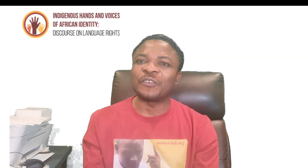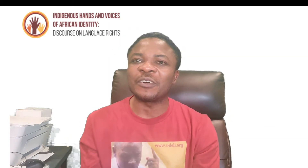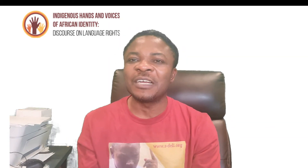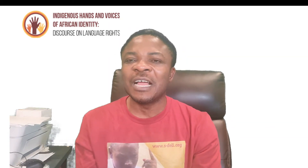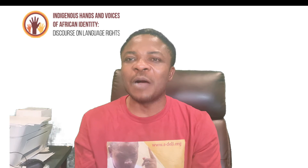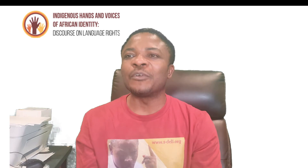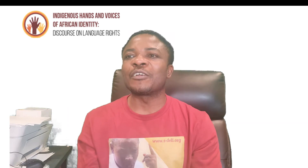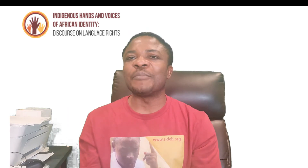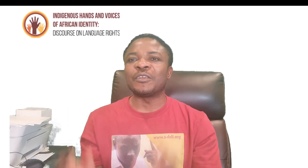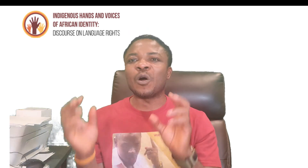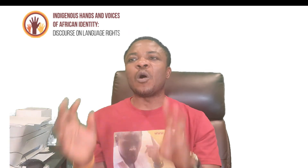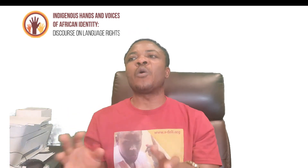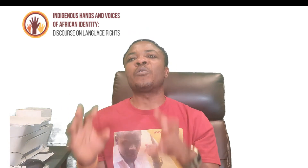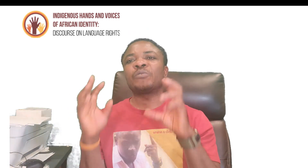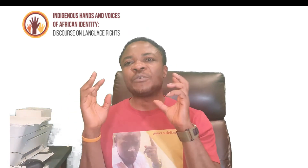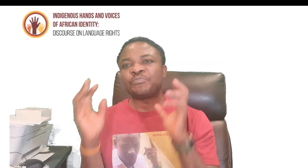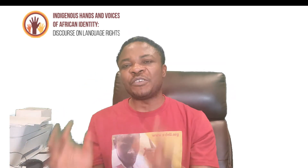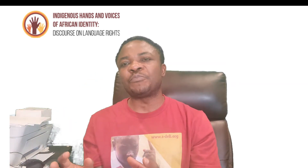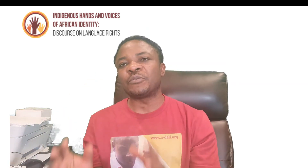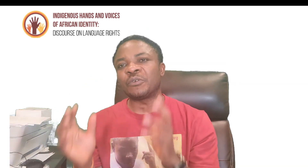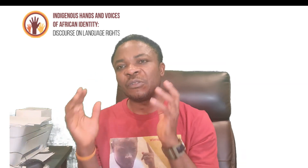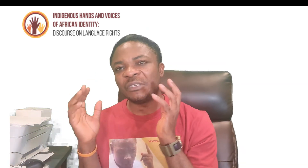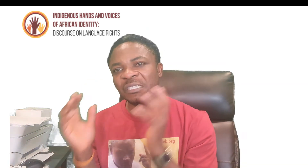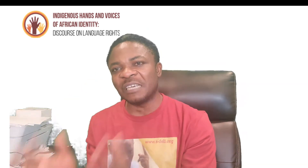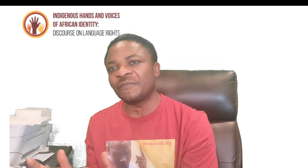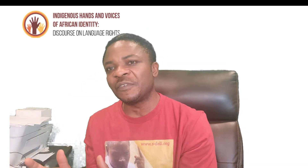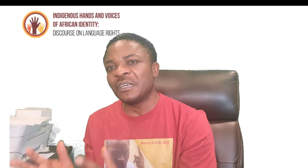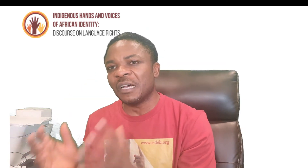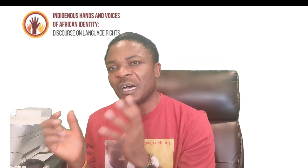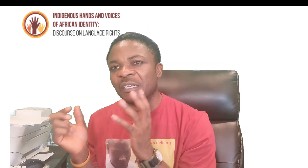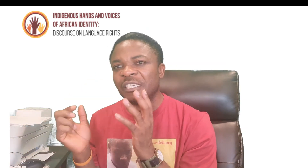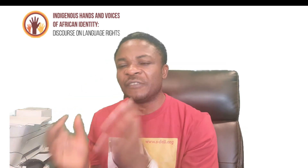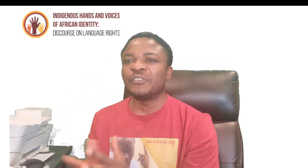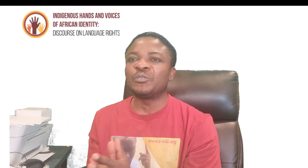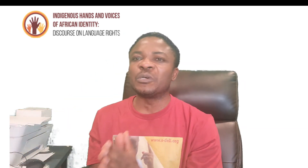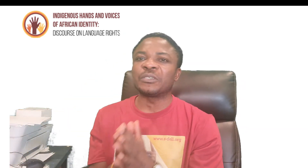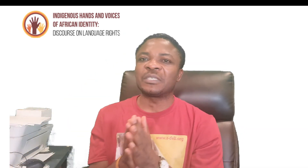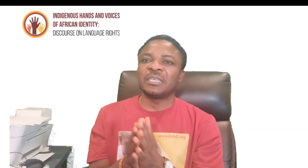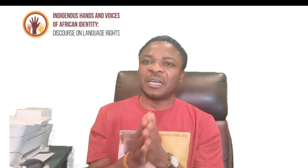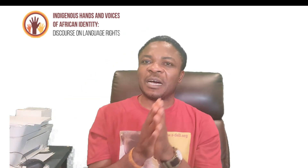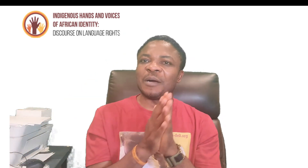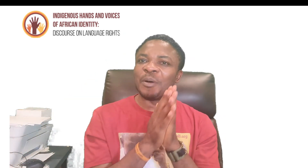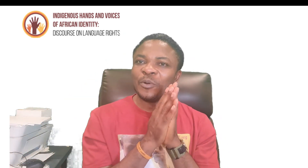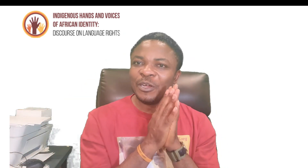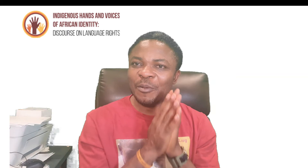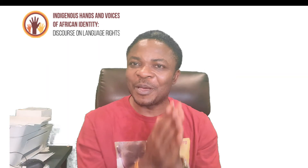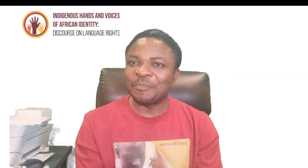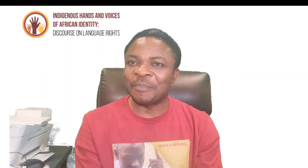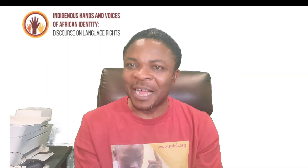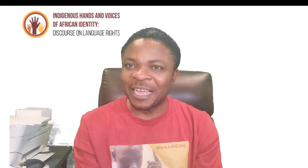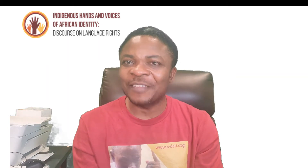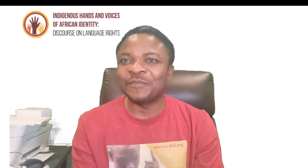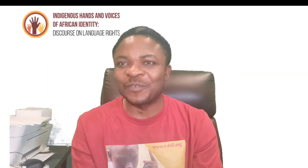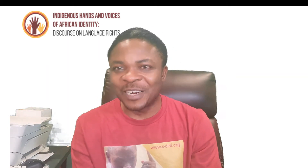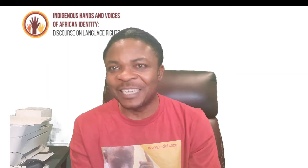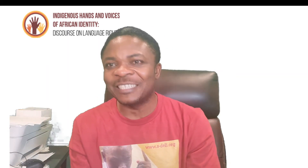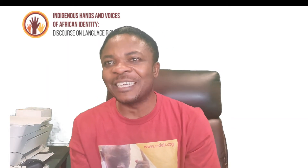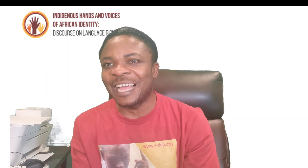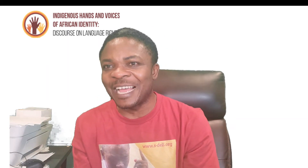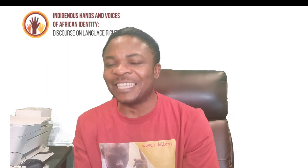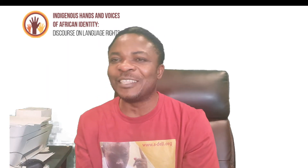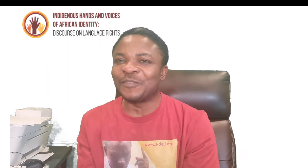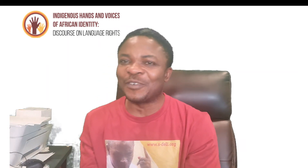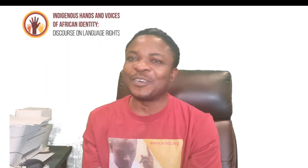so far. I want to commend all the people, all the deaf individuals. I want to commend my